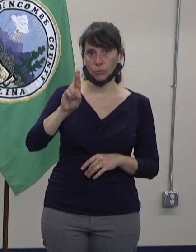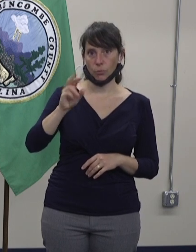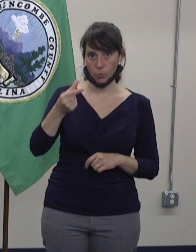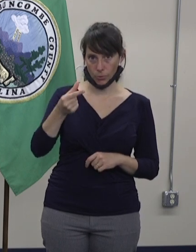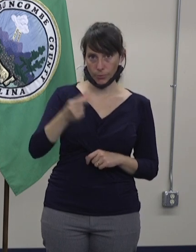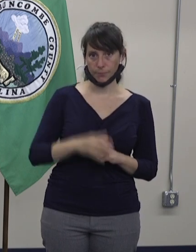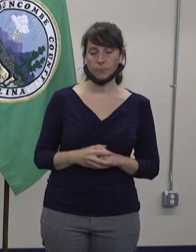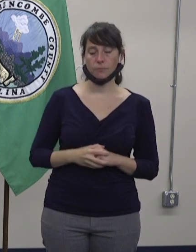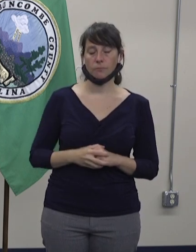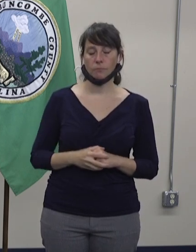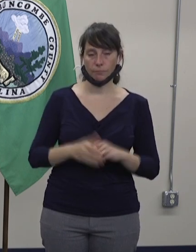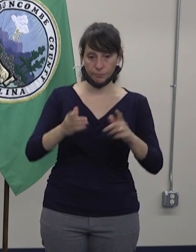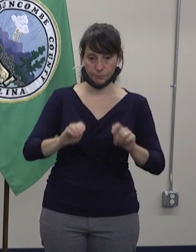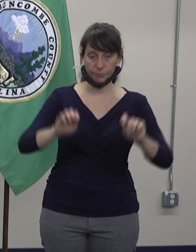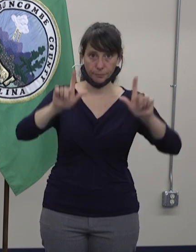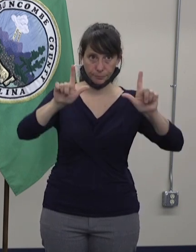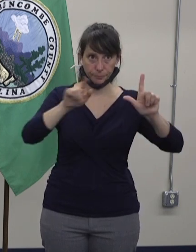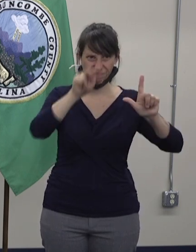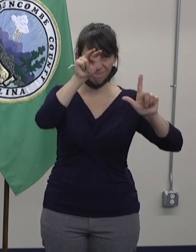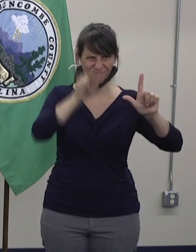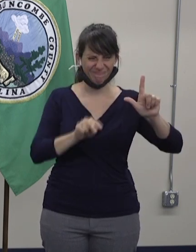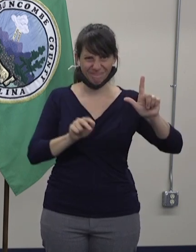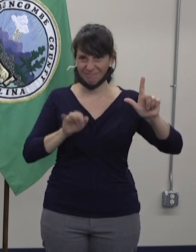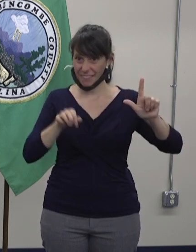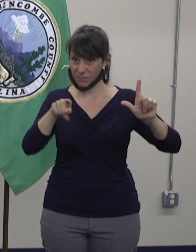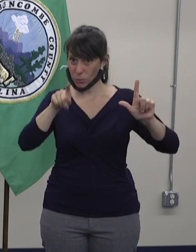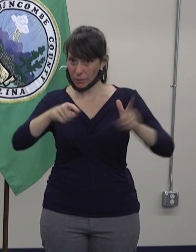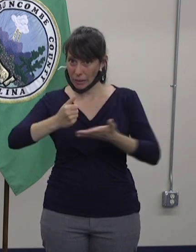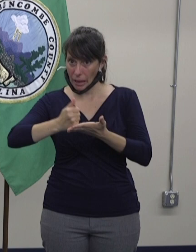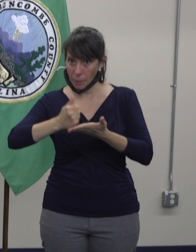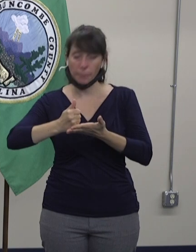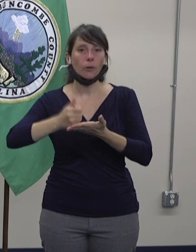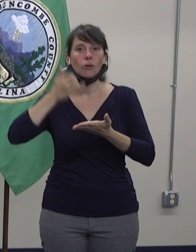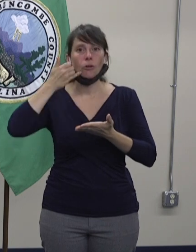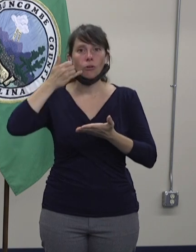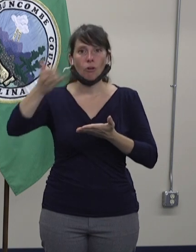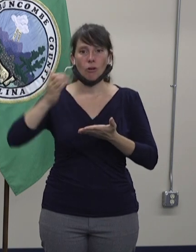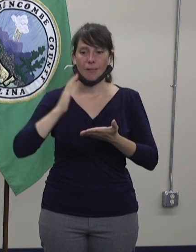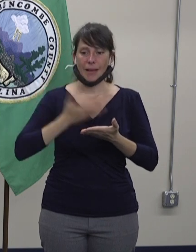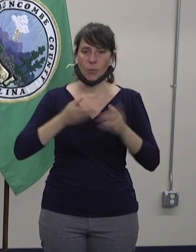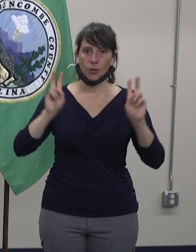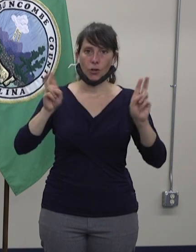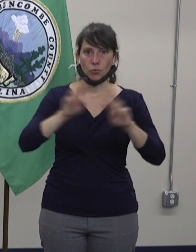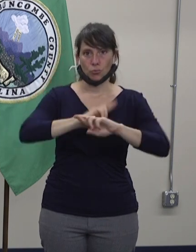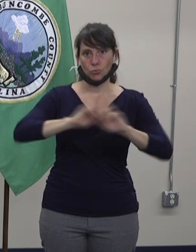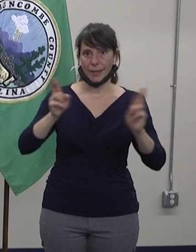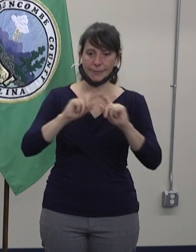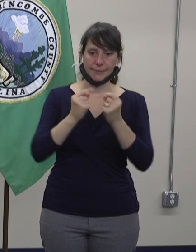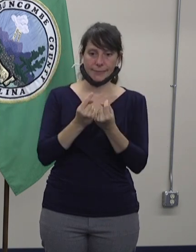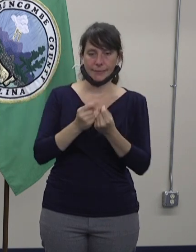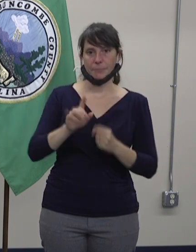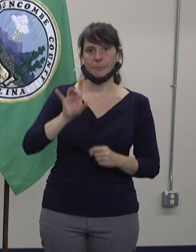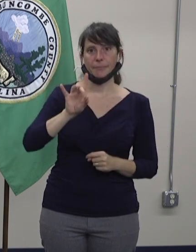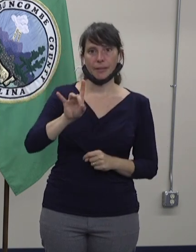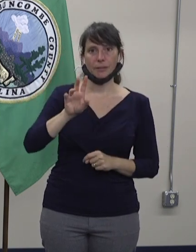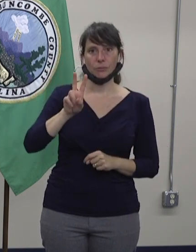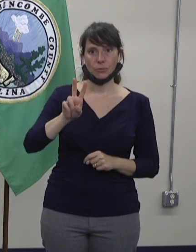If you need help completing the self-checker, you can call the Ready team at